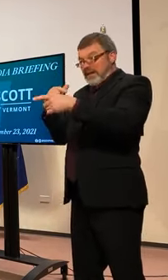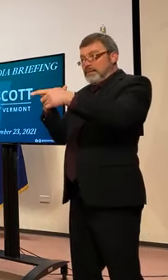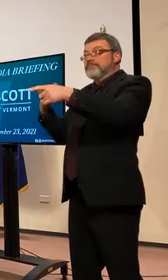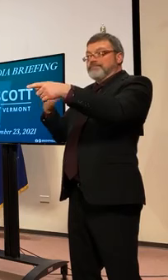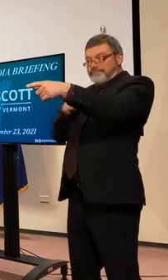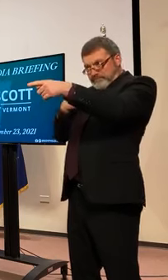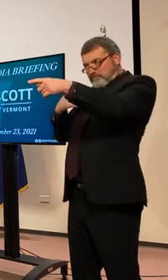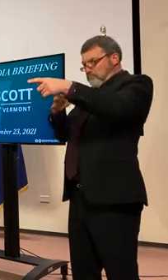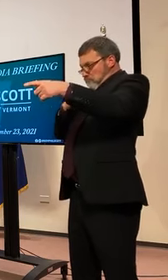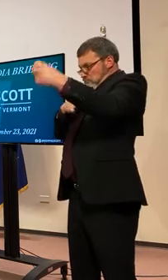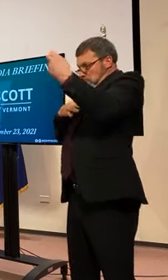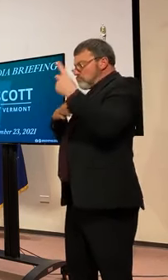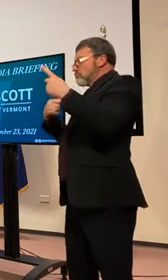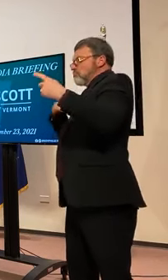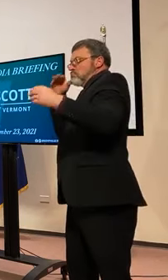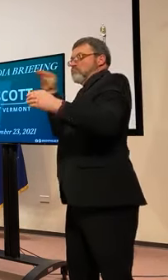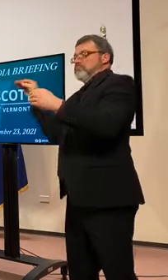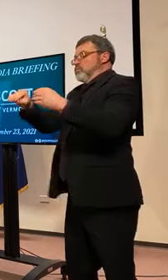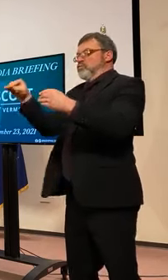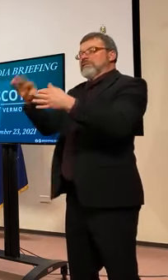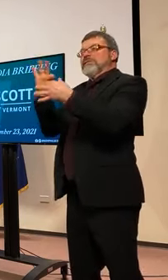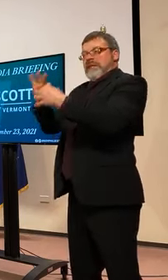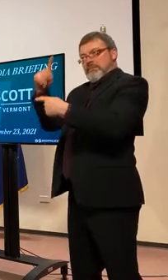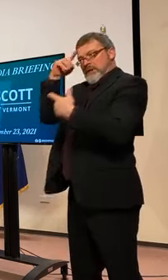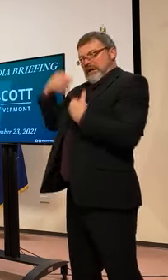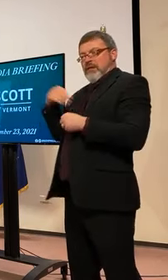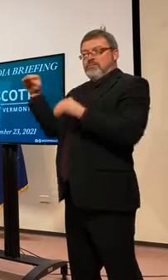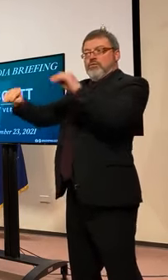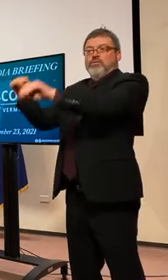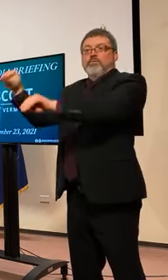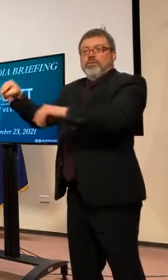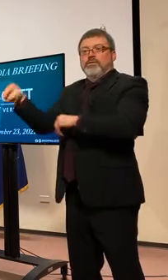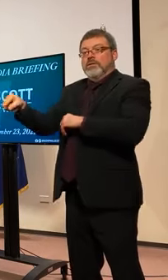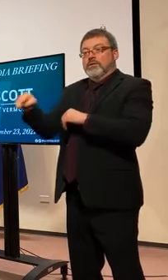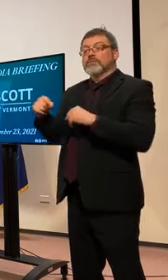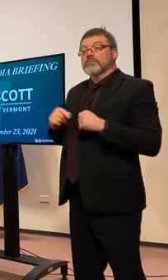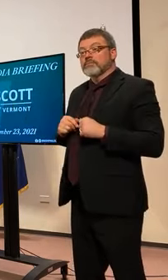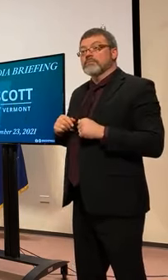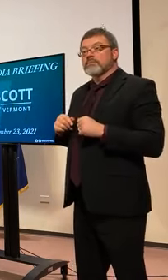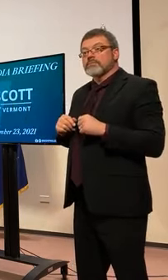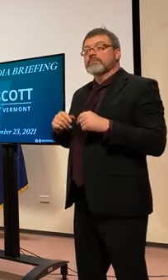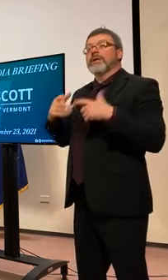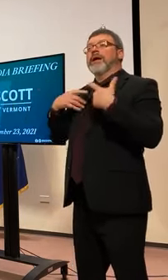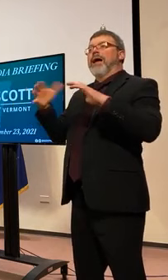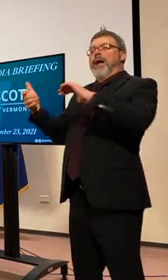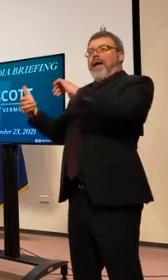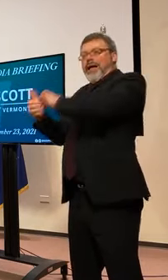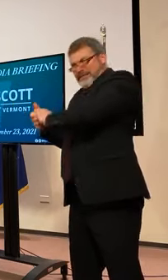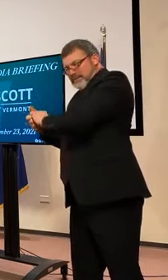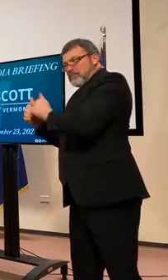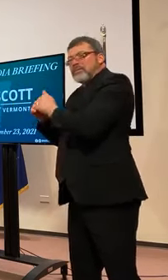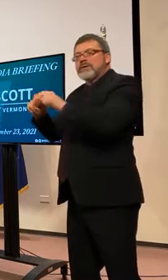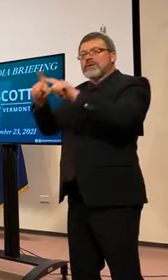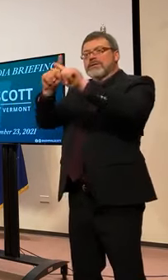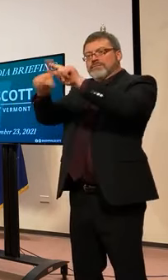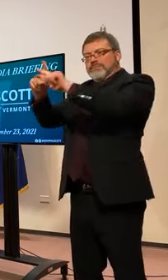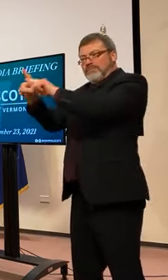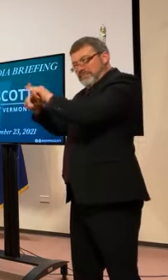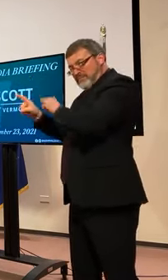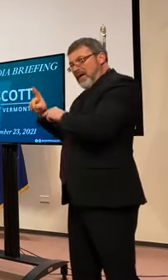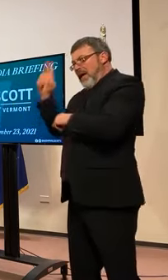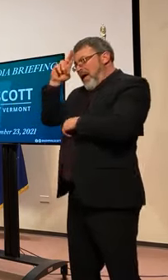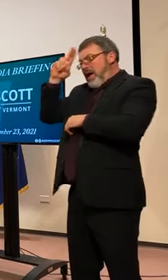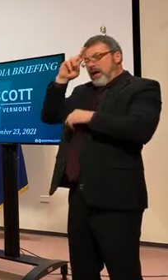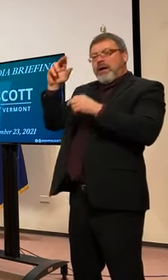we're also working with hospitals to open 10 additional ICU beds. I'd like to thank our hospitals for their efforts to